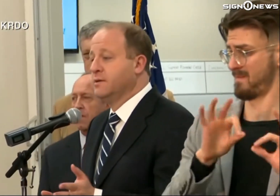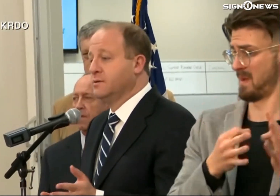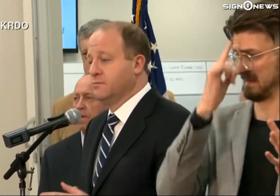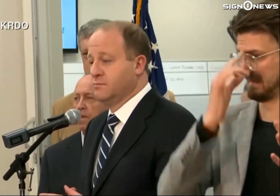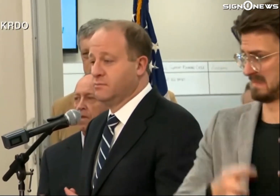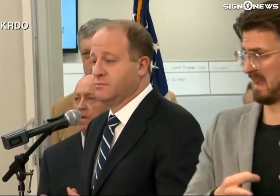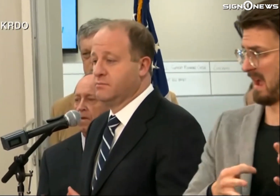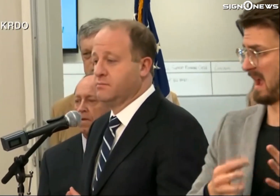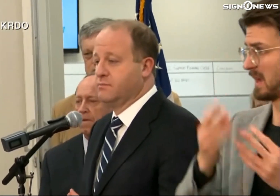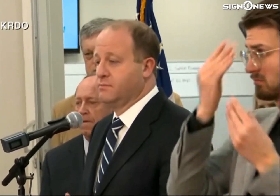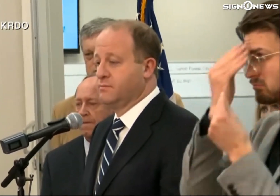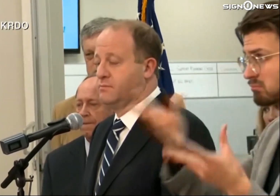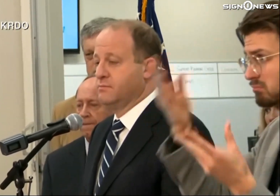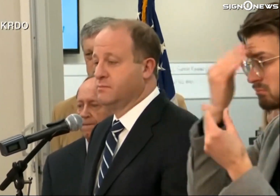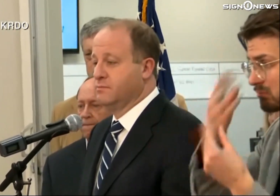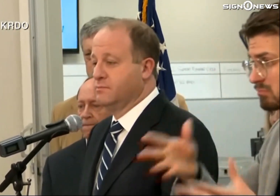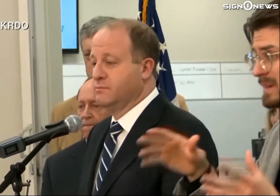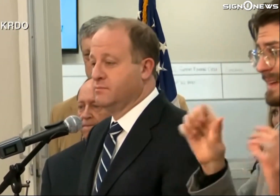that.